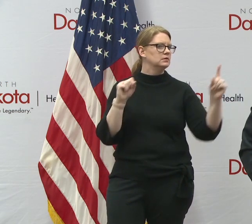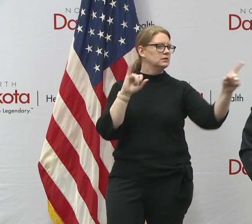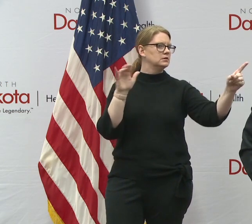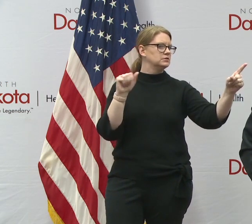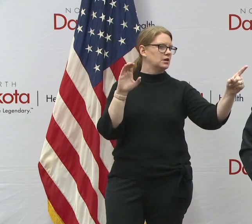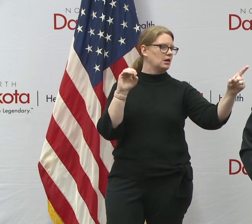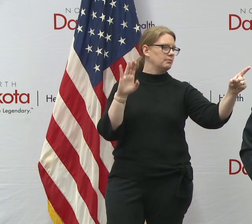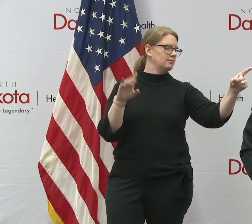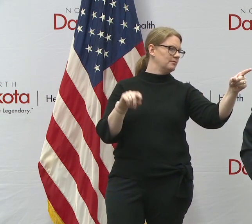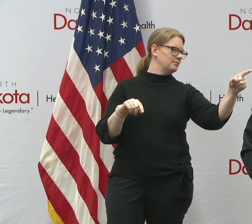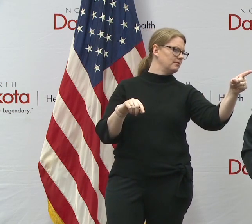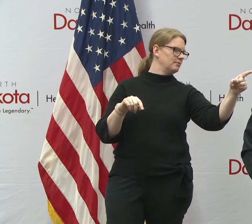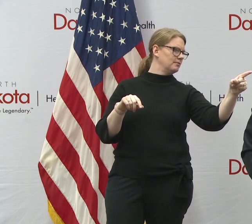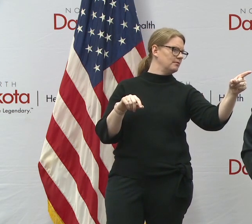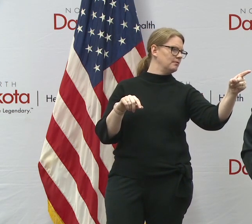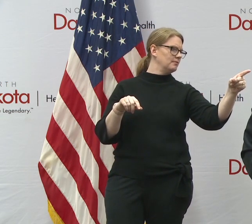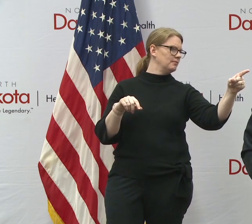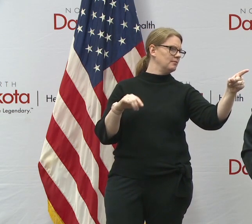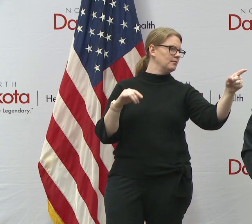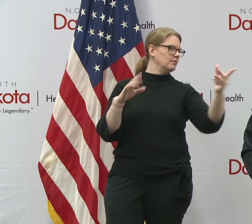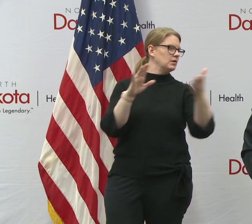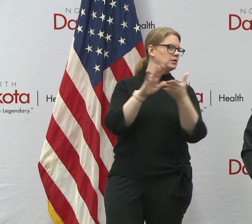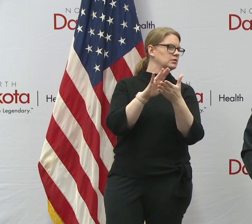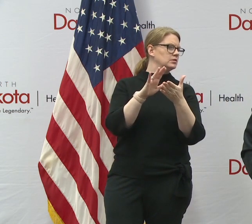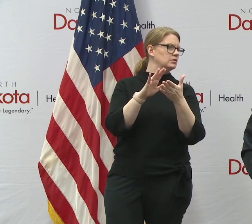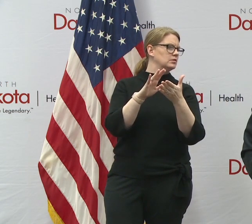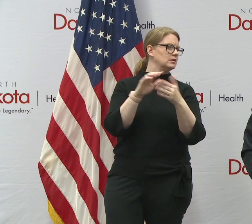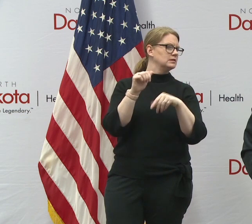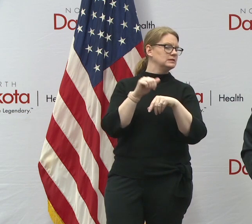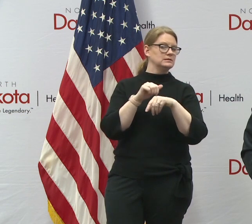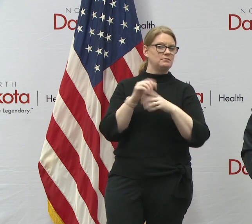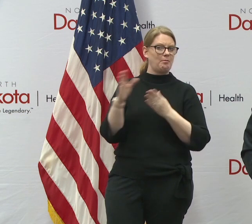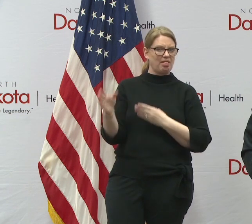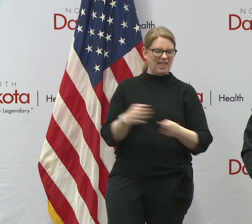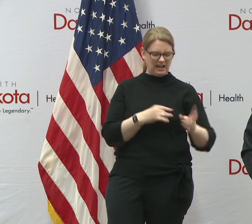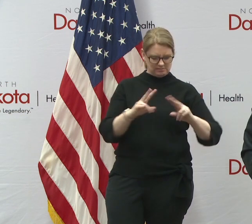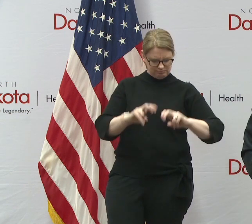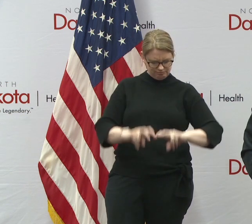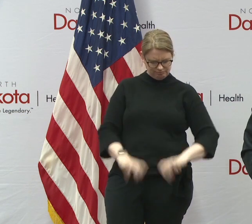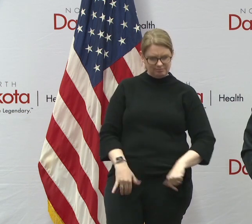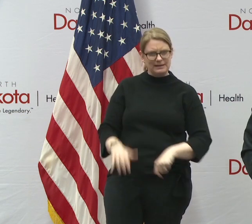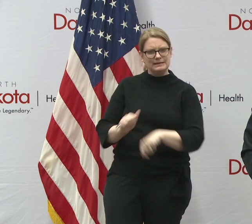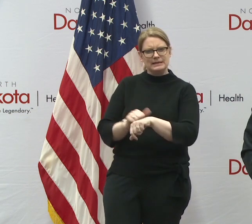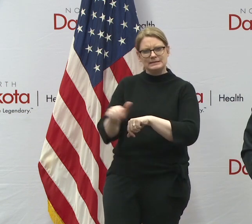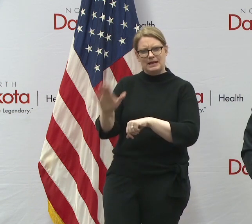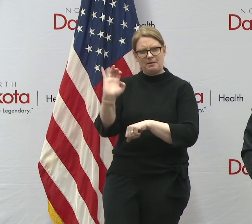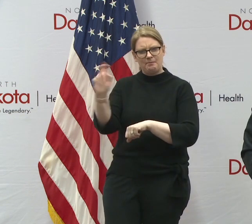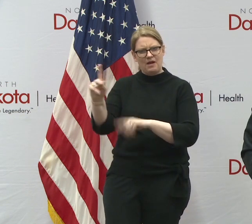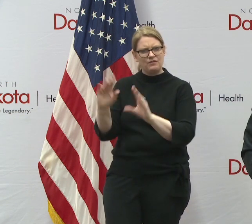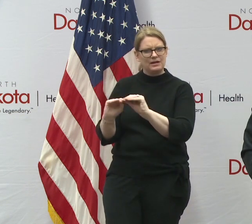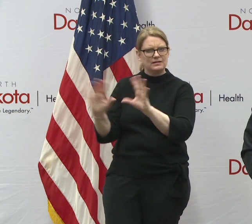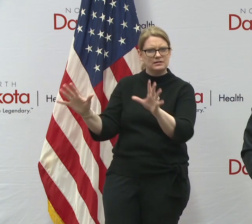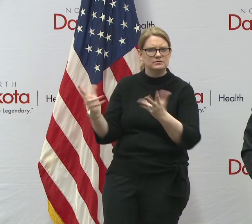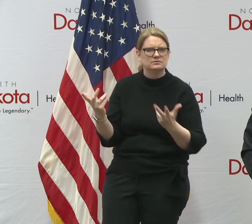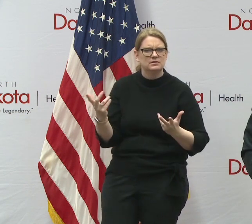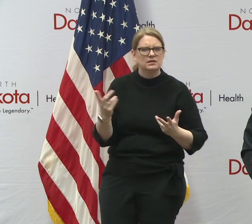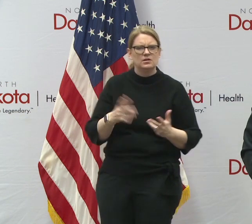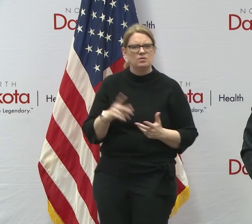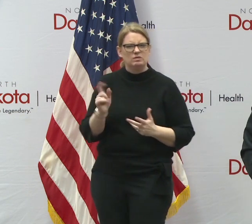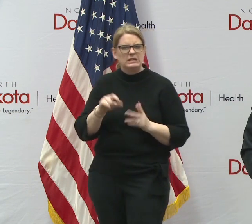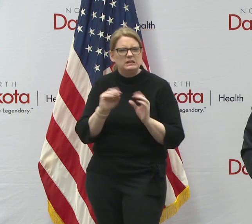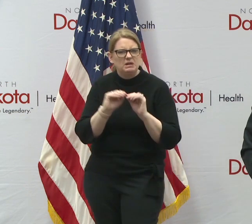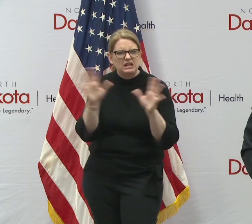Governor, when you were talking to the schools and going through these plans and sending some of them back for clarification, what were the more common things that needed to be